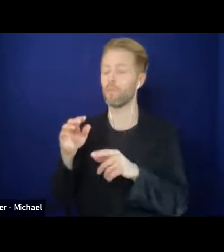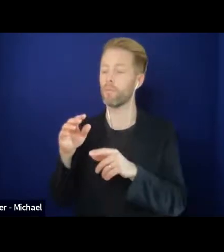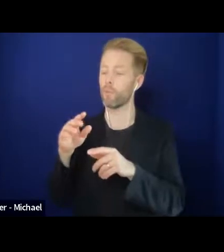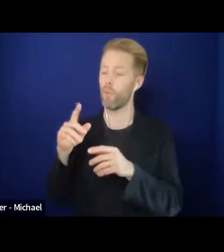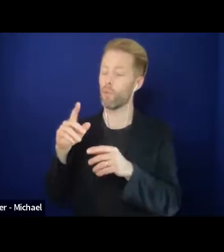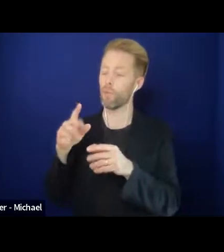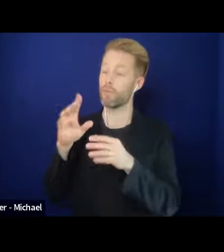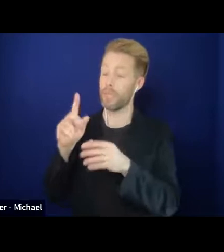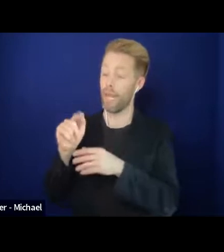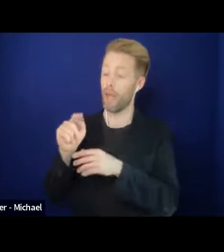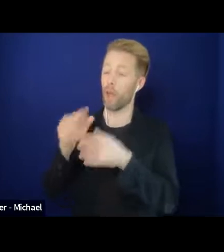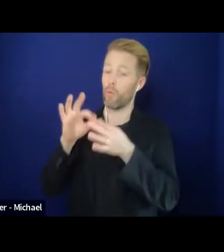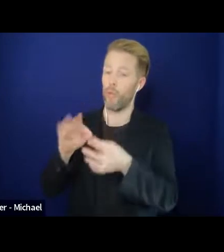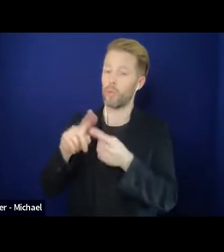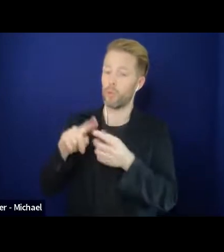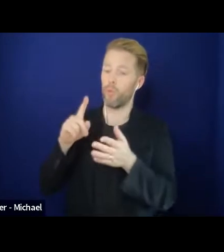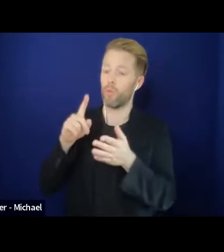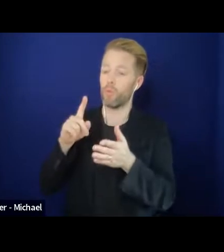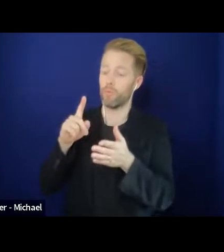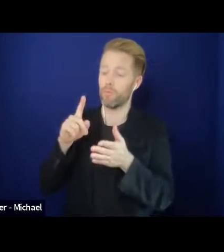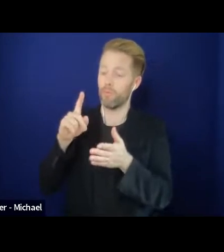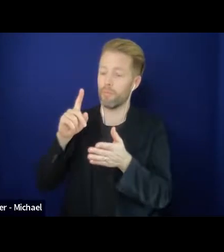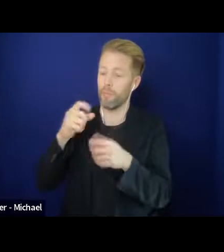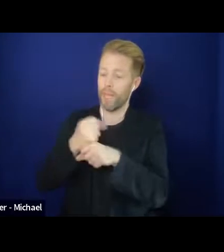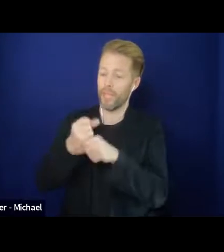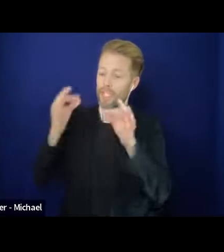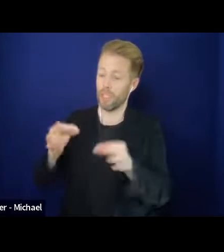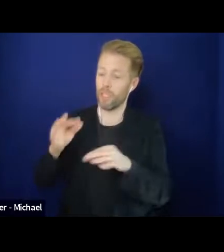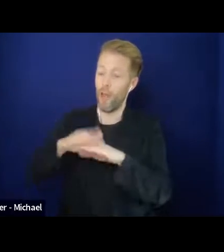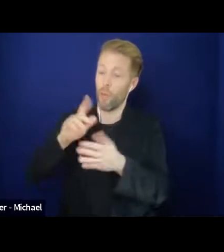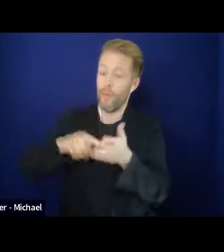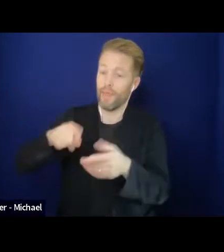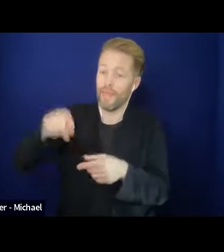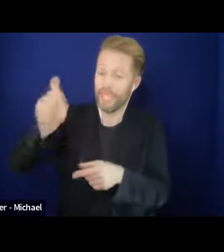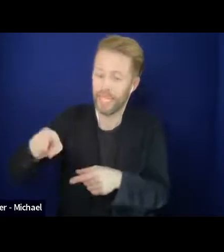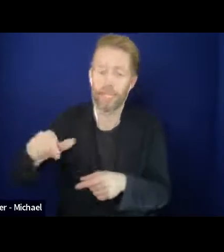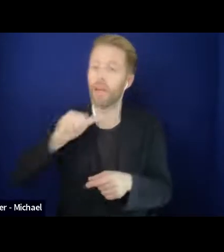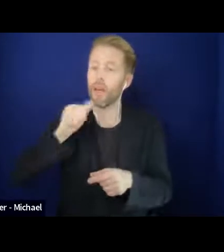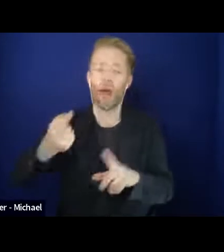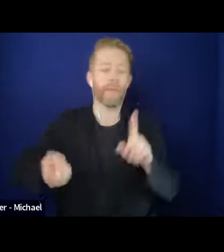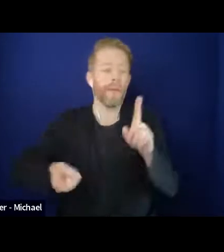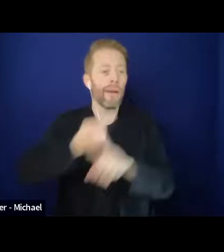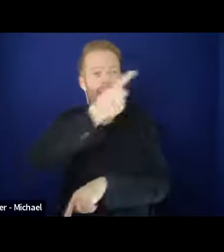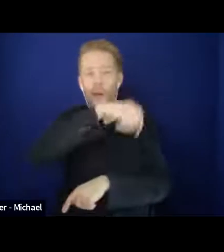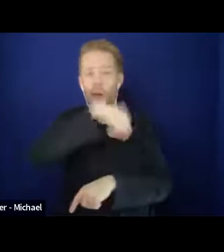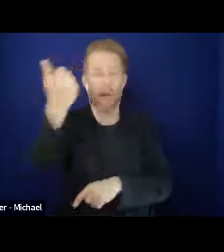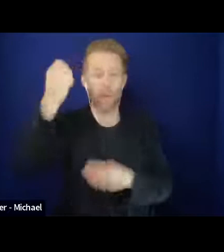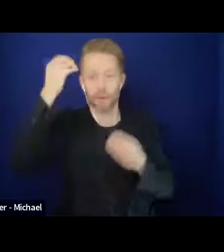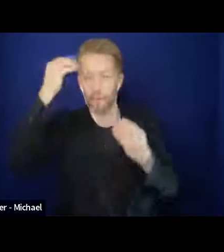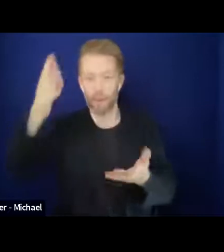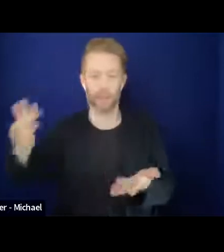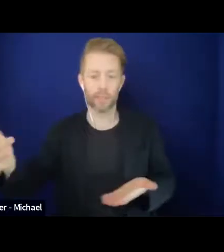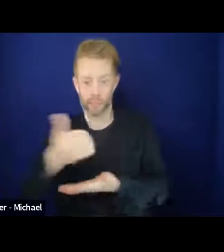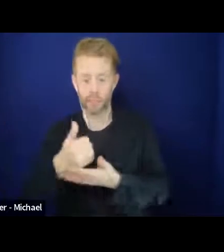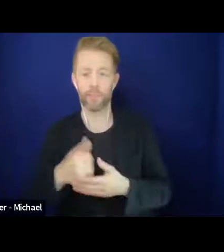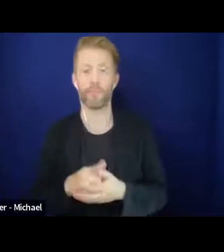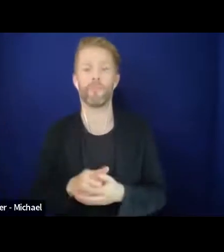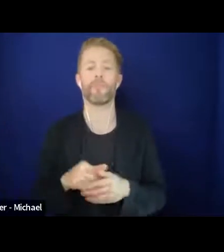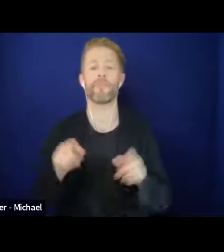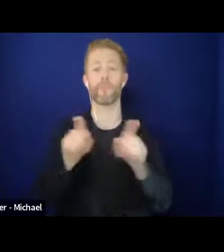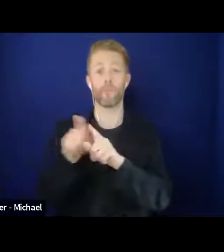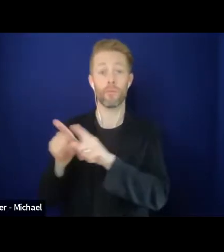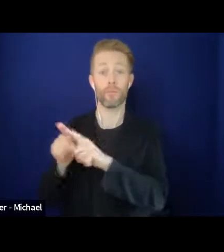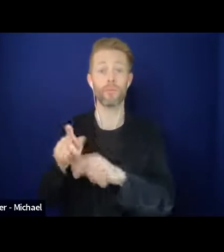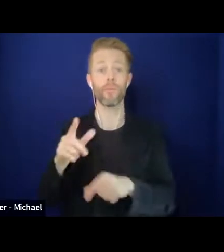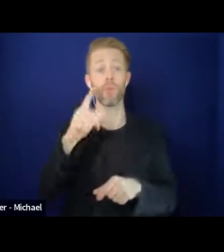or unjustifiable purposes. The criteria should also be examined. Entities using these practices